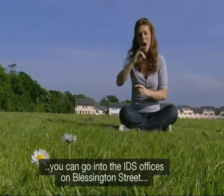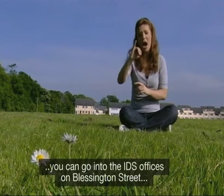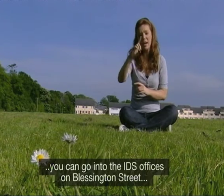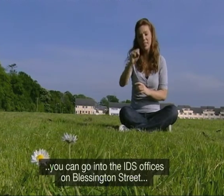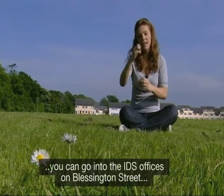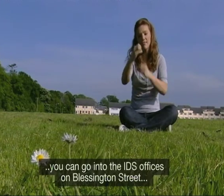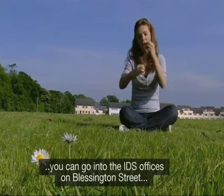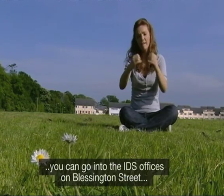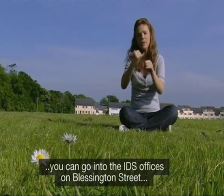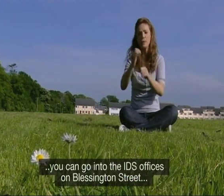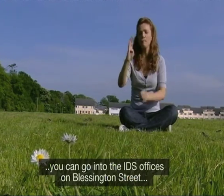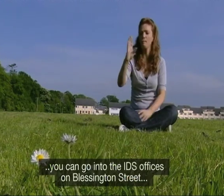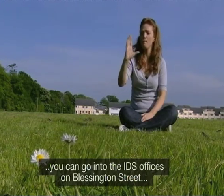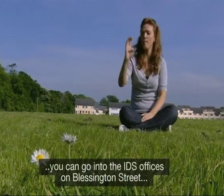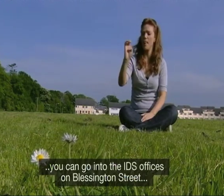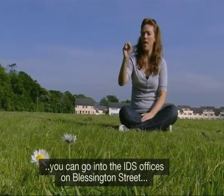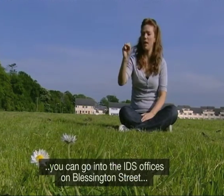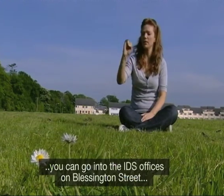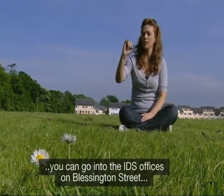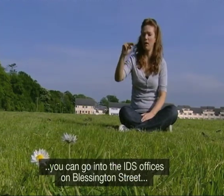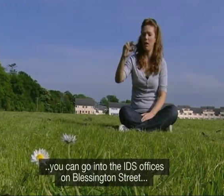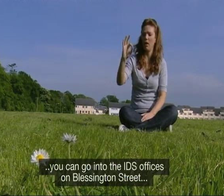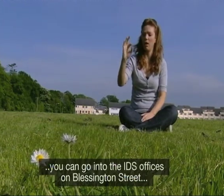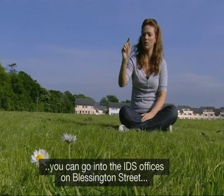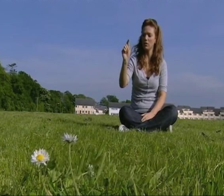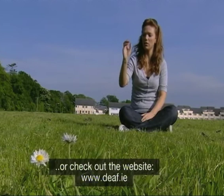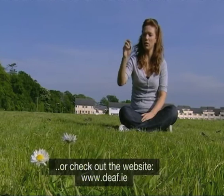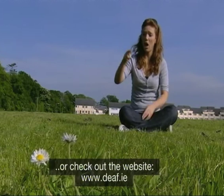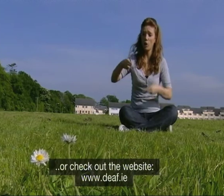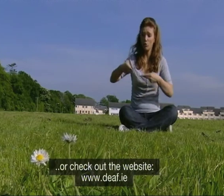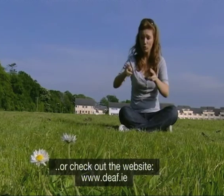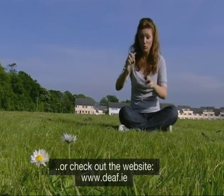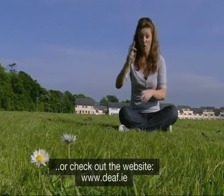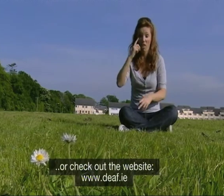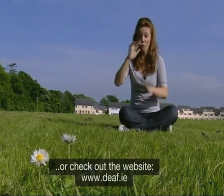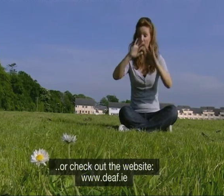you can go into the IDS offices on Blessington Street or check out the website